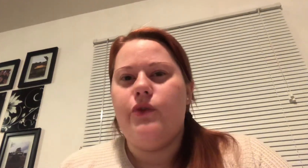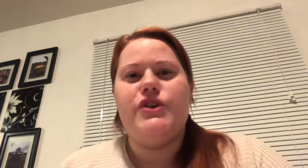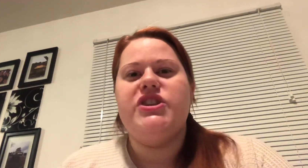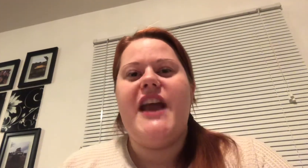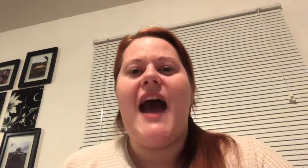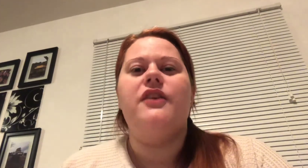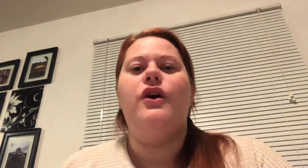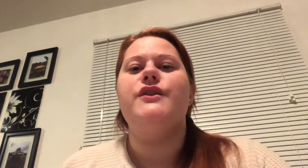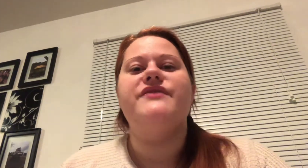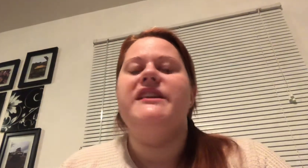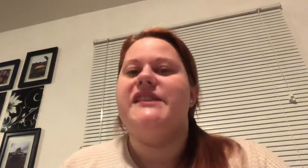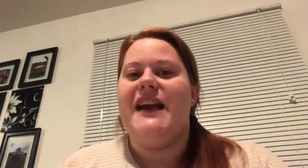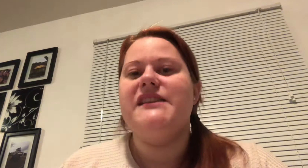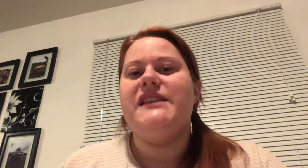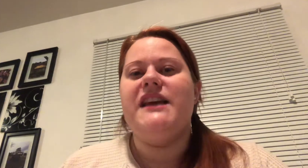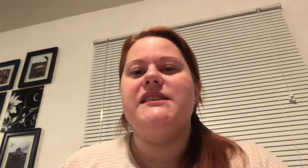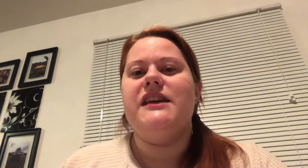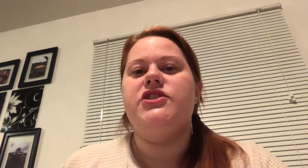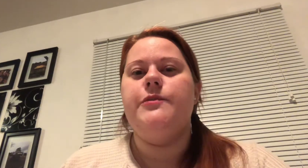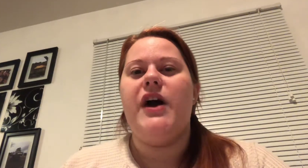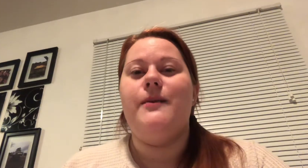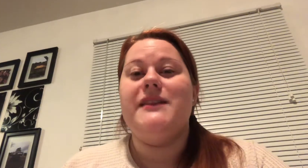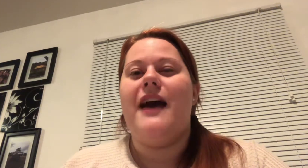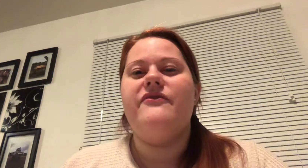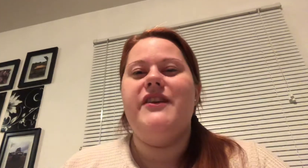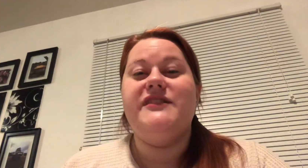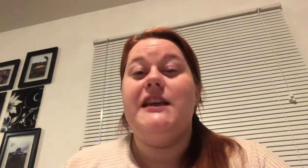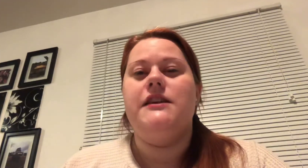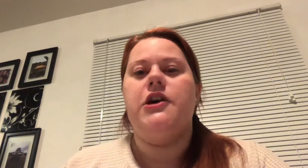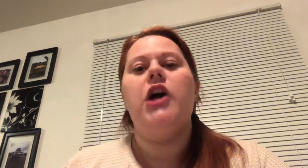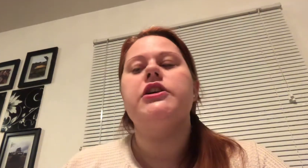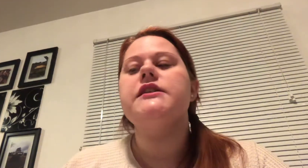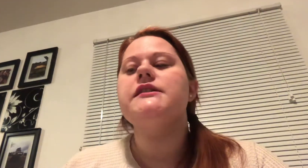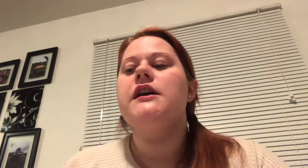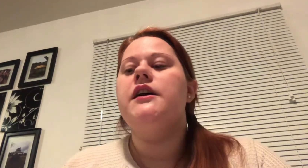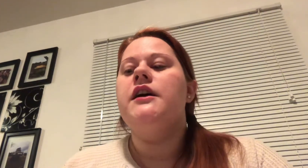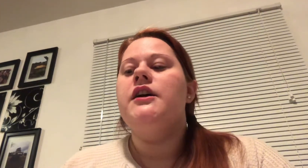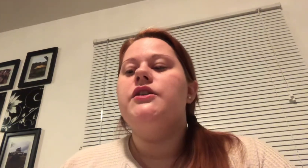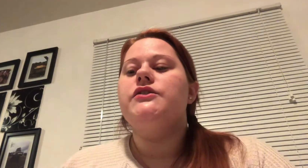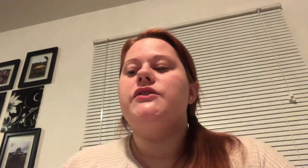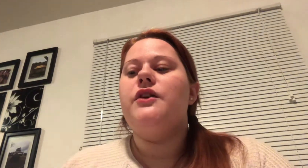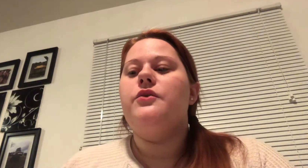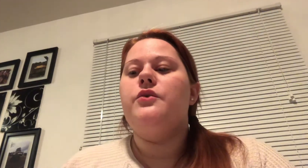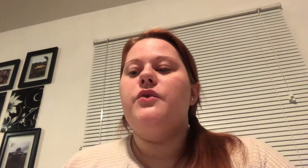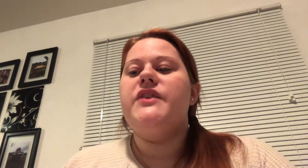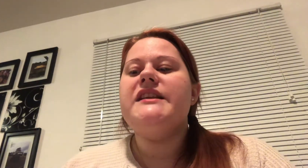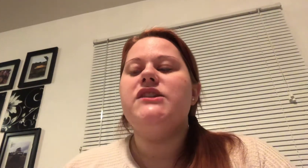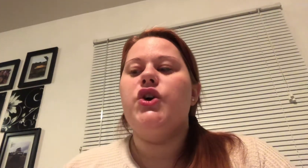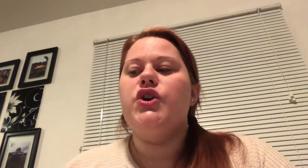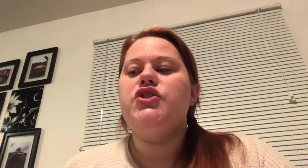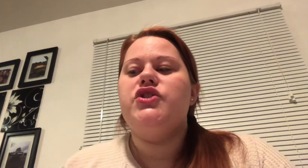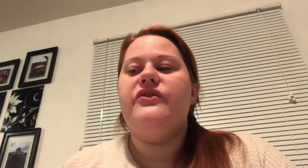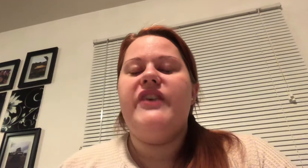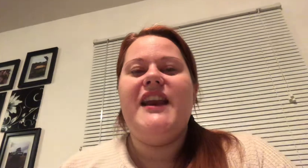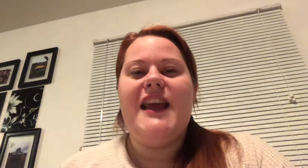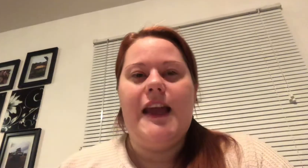she had all of these nice things that she bought with that $15. So this urge to fit